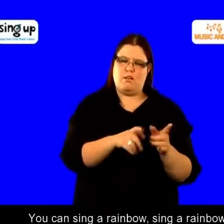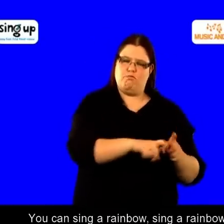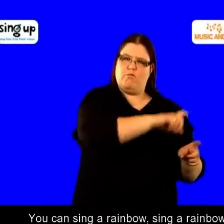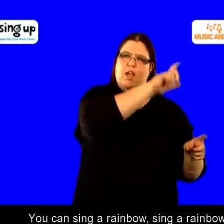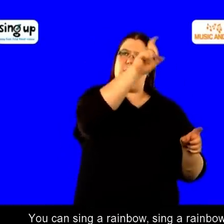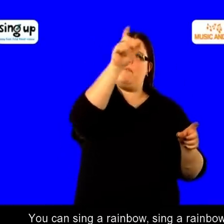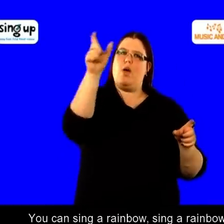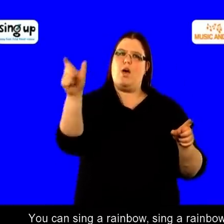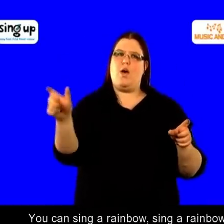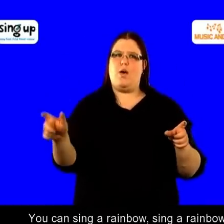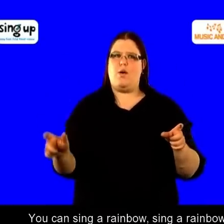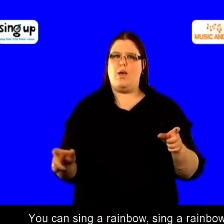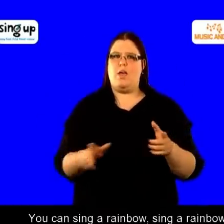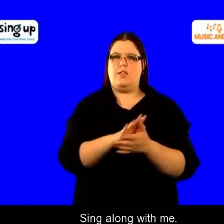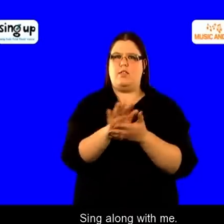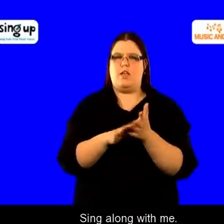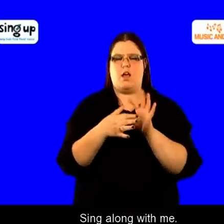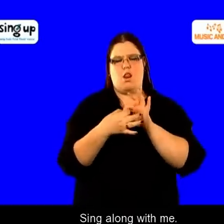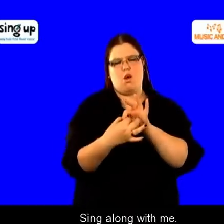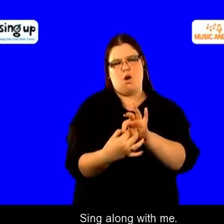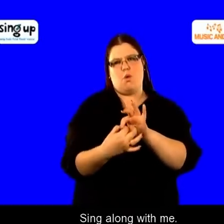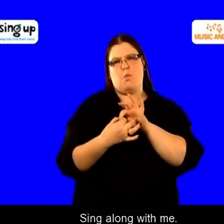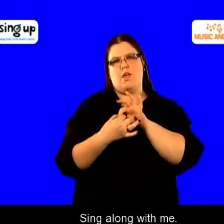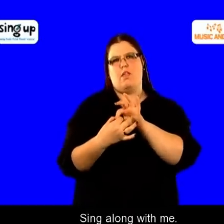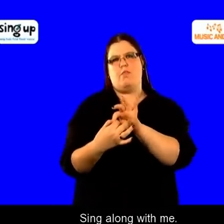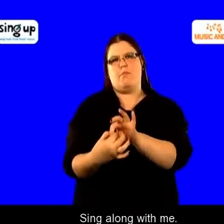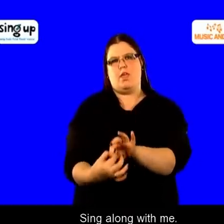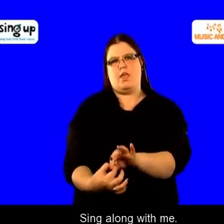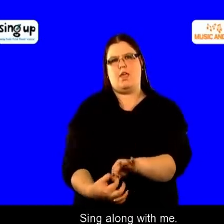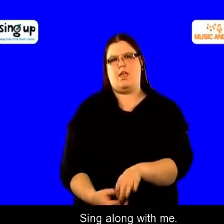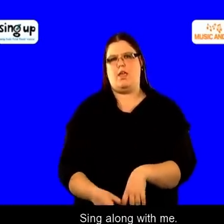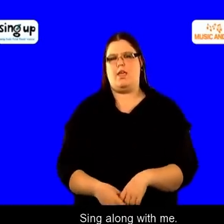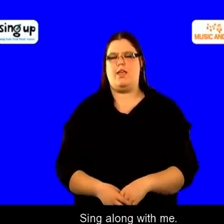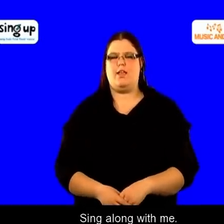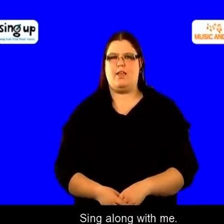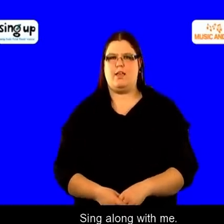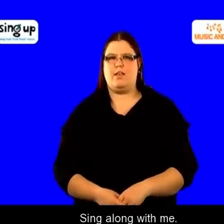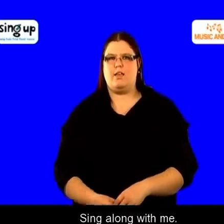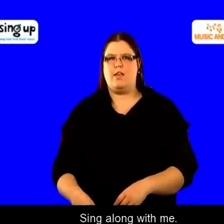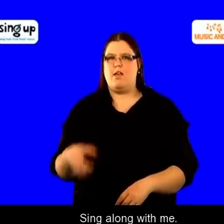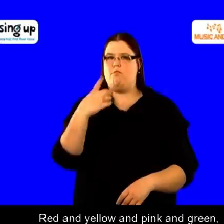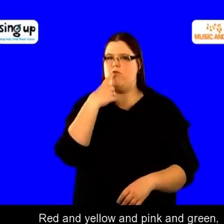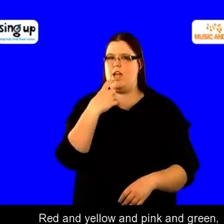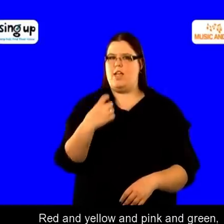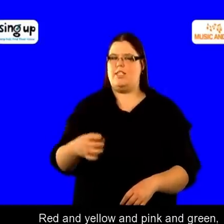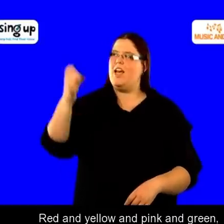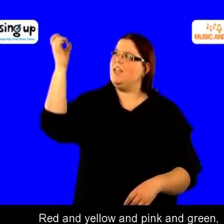a rainbow Sing along with me Red and